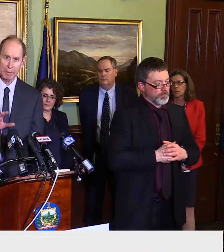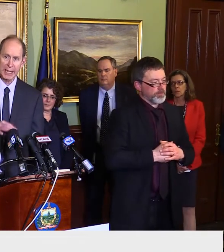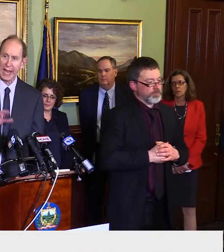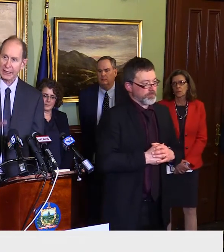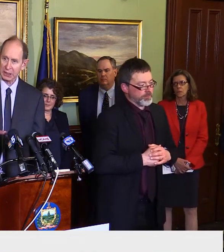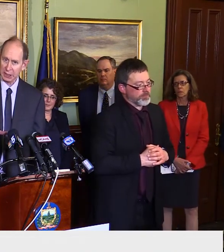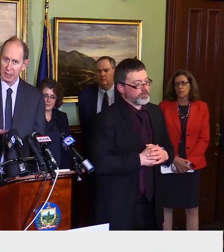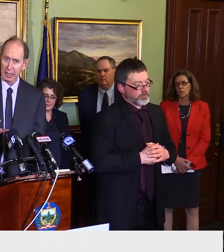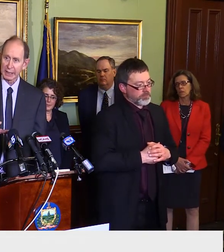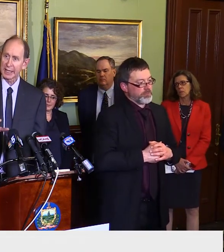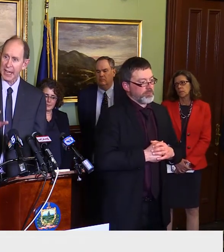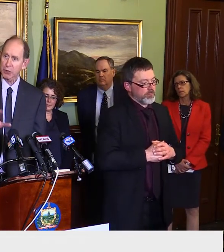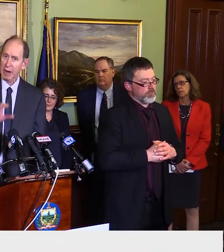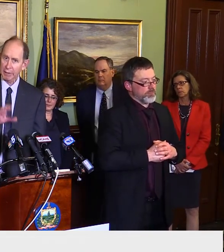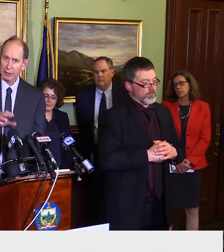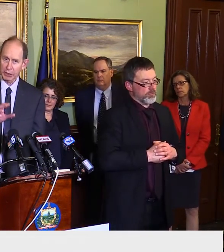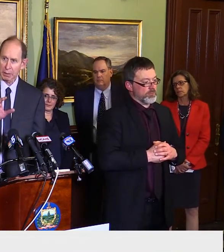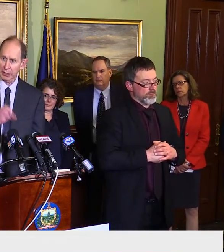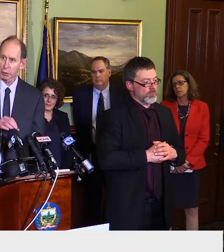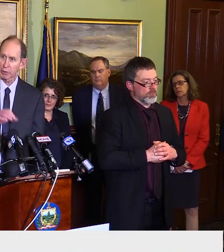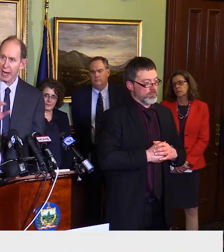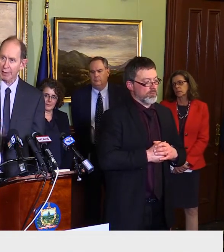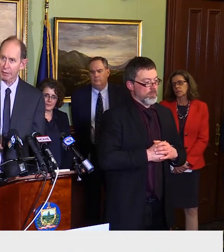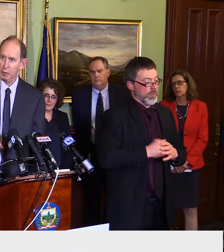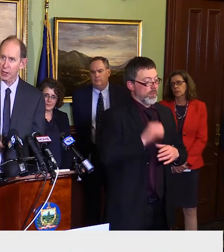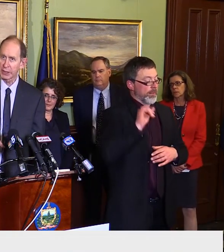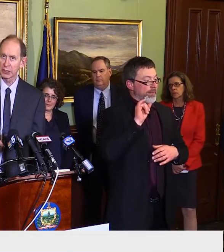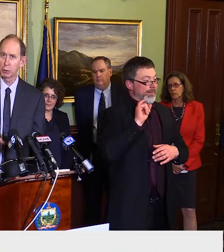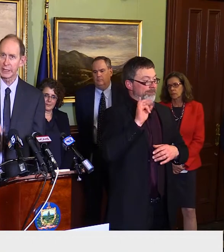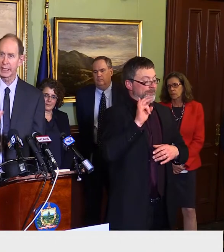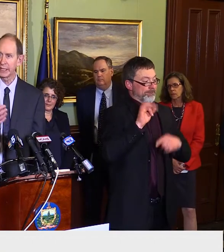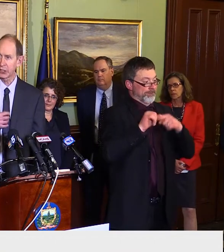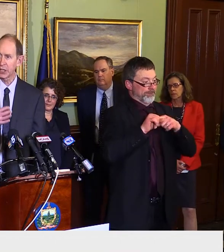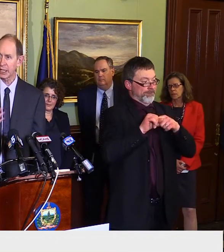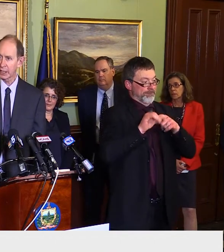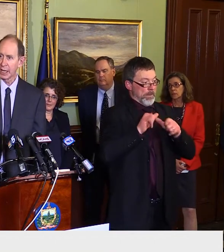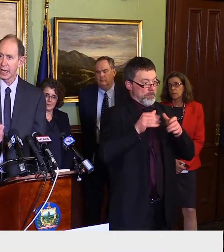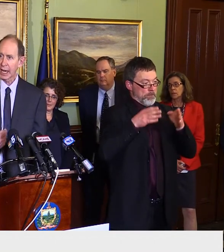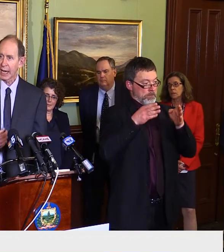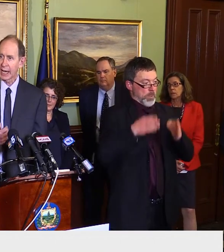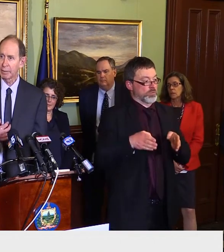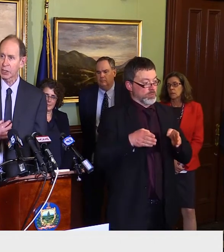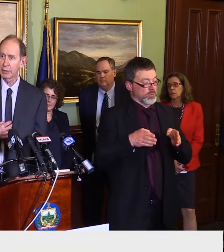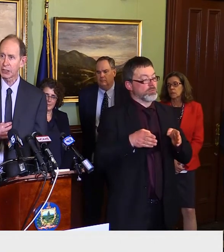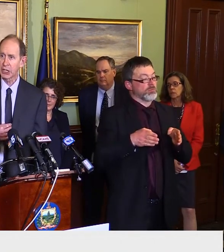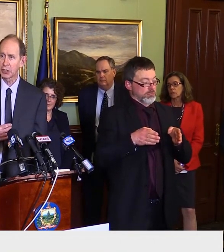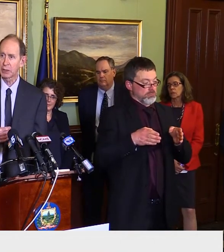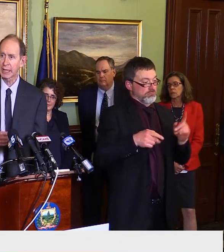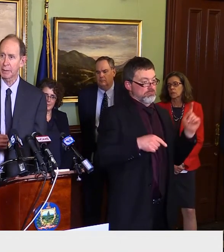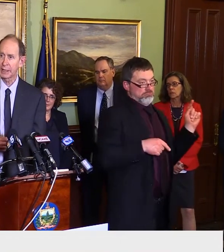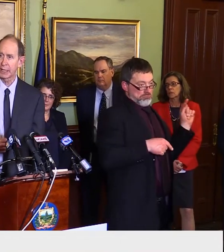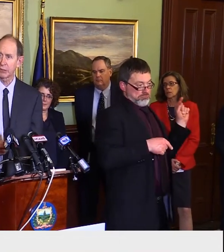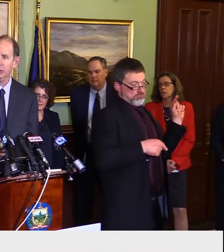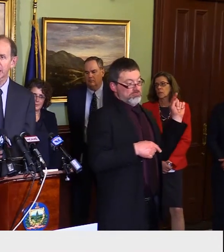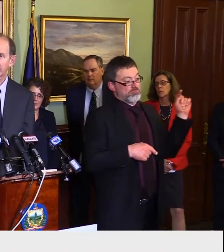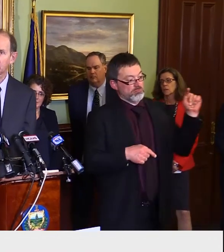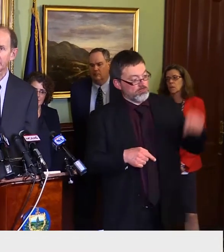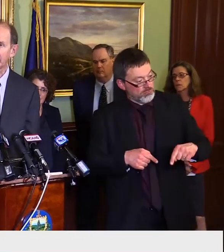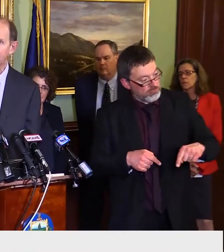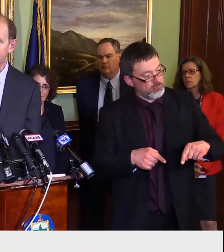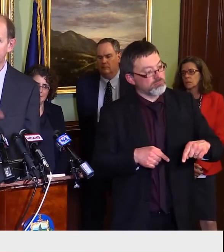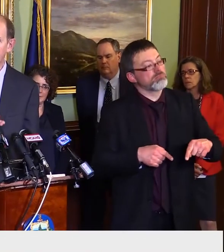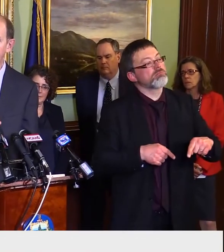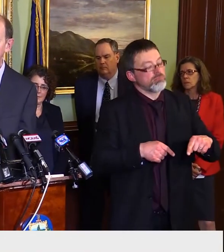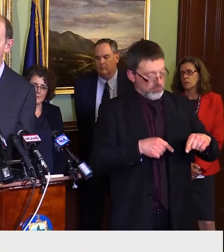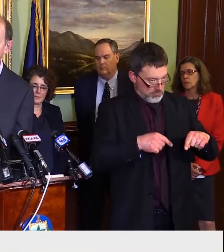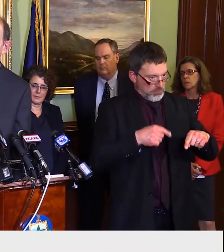called EpiX that traveler is about to arrive in Vermont, so we can initiate conversation with them and understand what